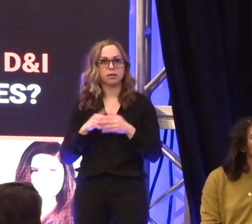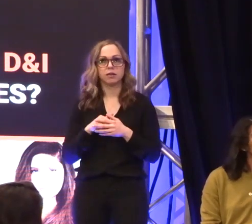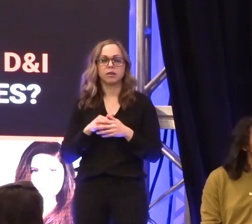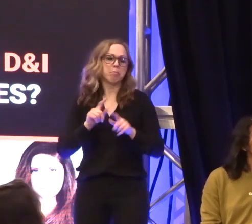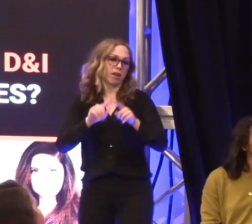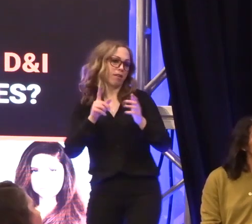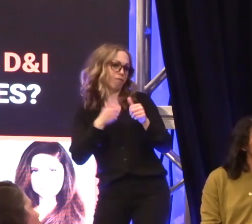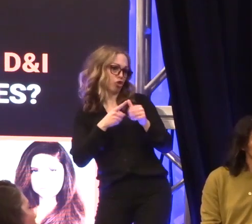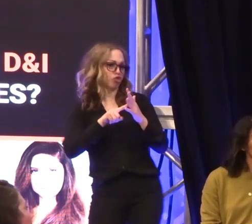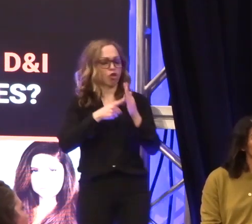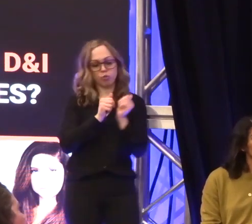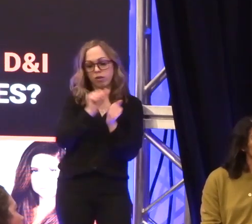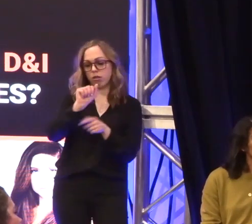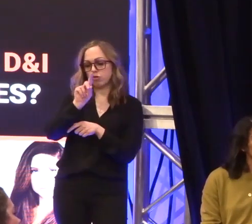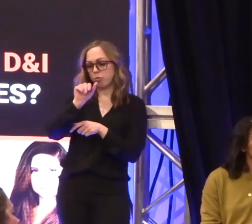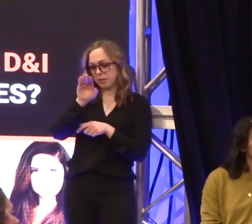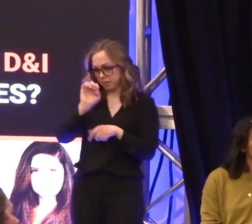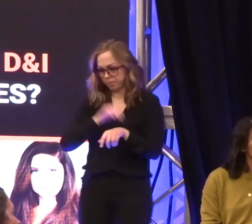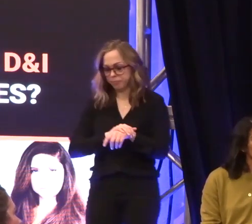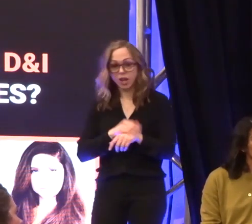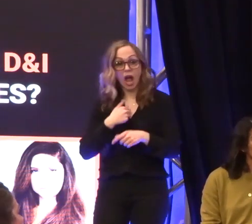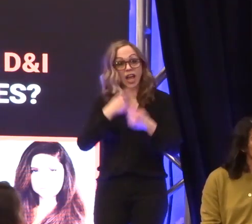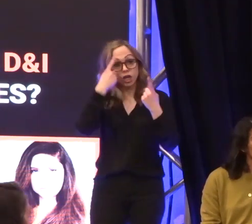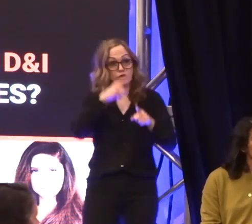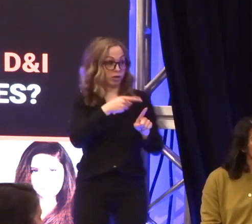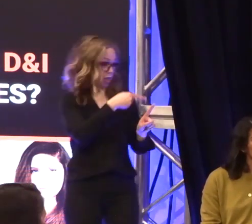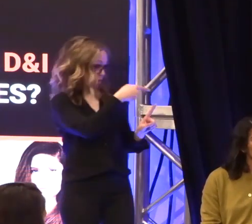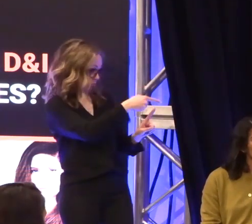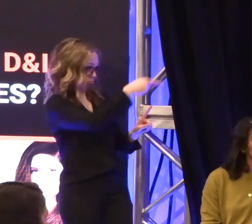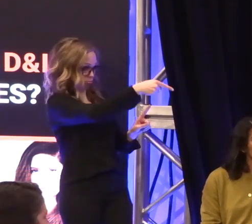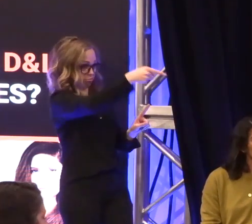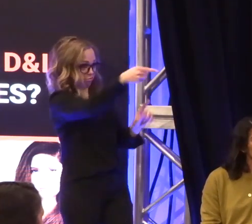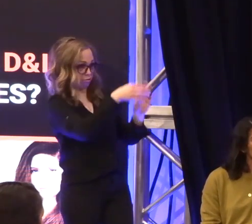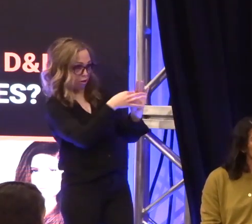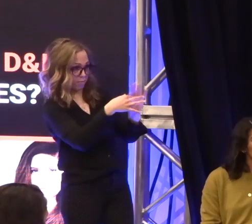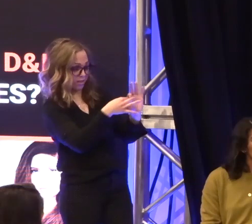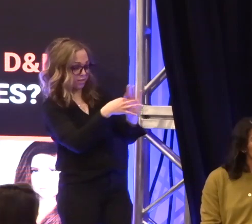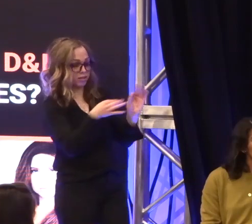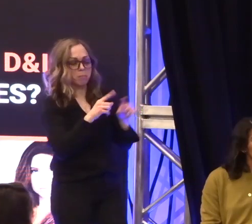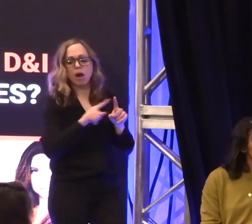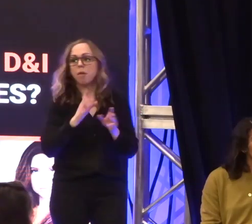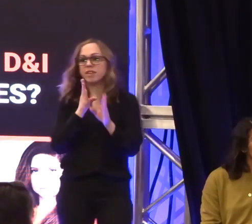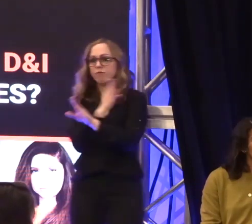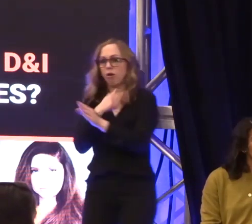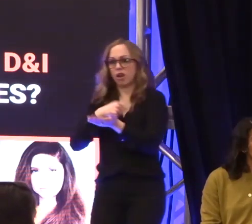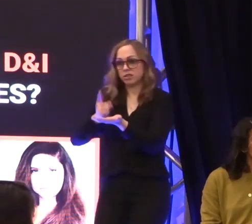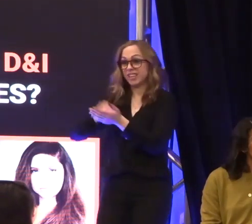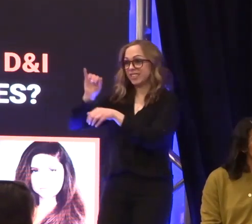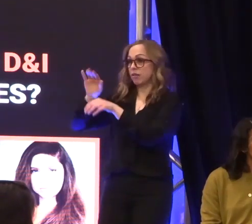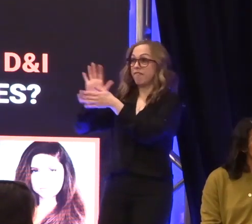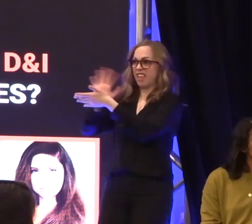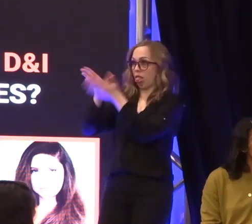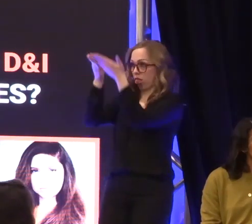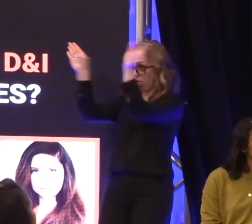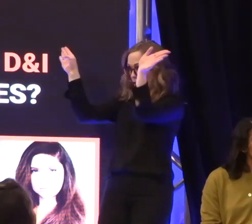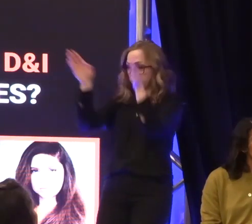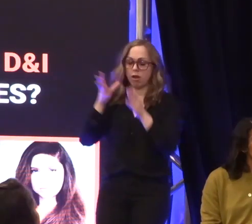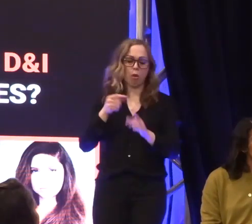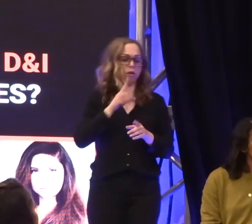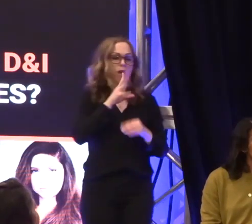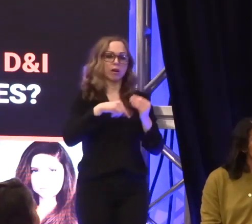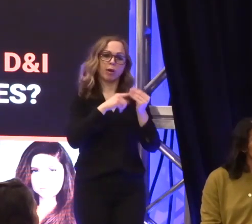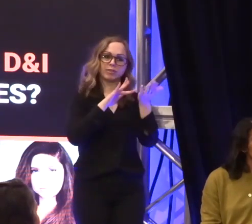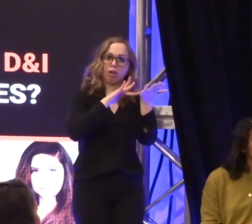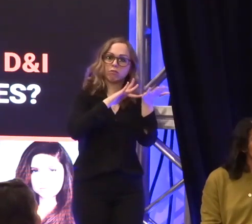let me just start with Adobe itself, because I really agree with all three panelists. Before I talk about the film industry, we have to talk about the